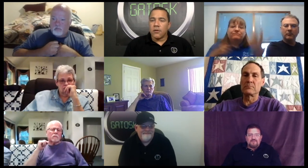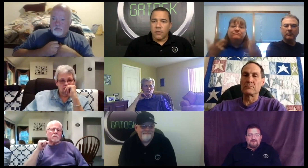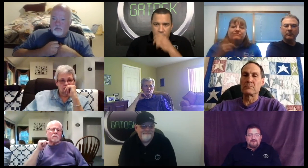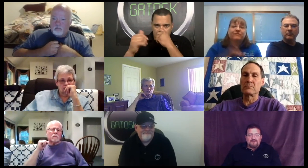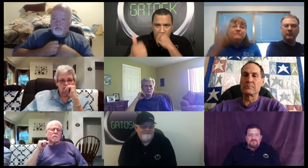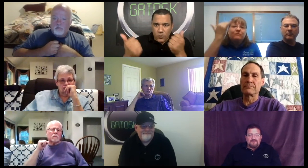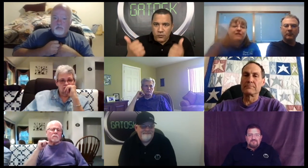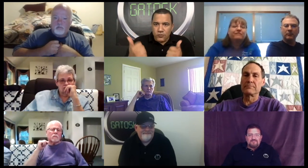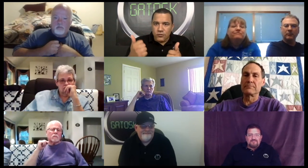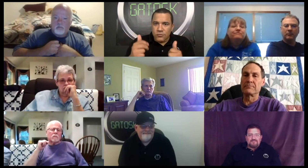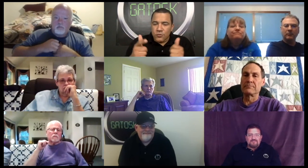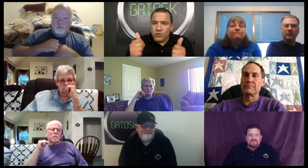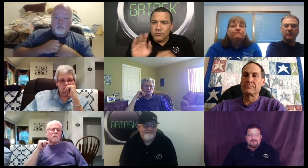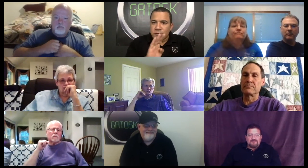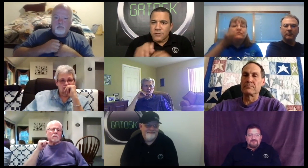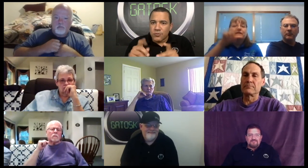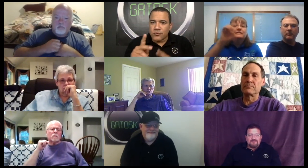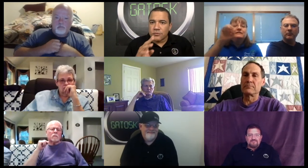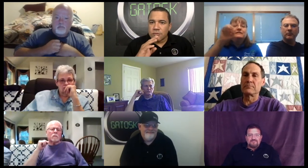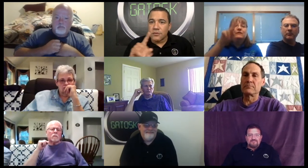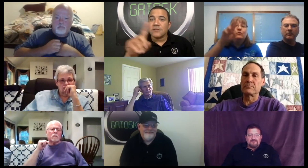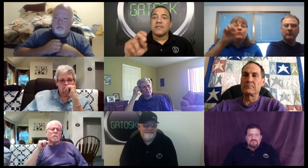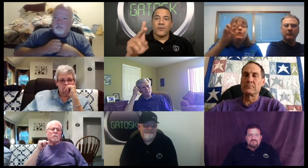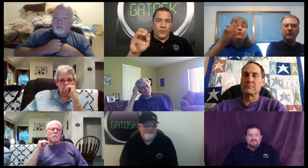run. So, yeah, it makes sense. Which business opportunity?